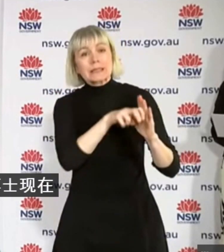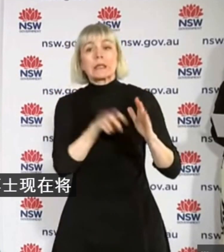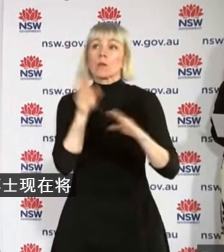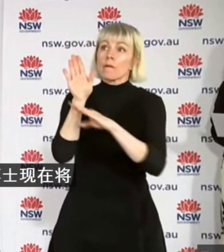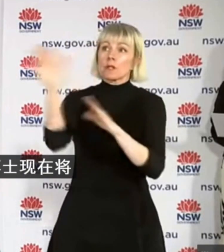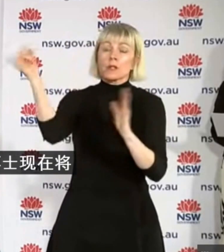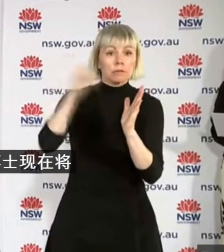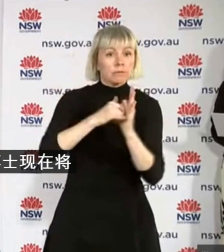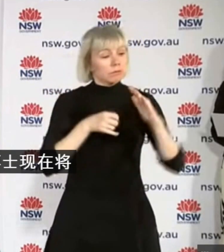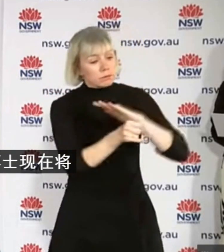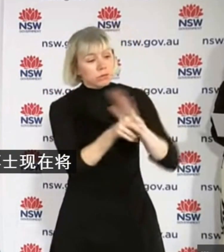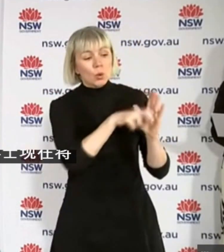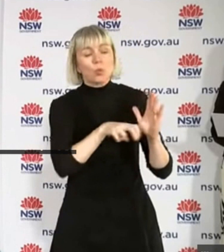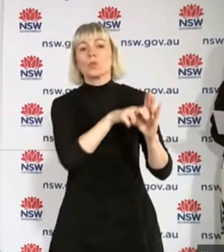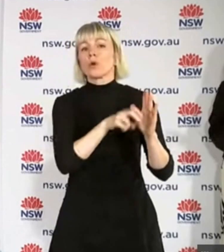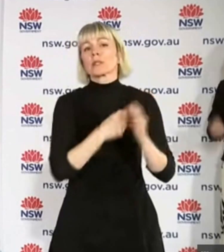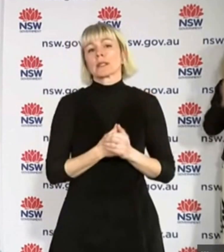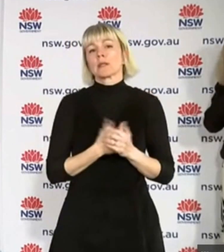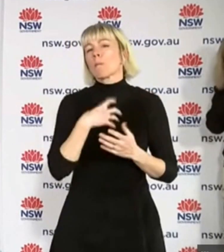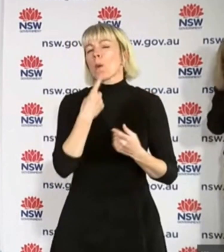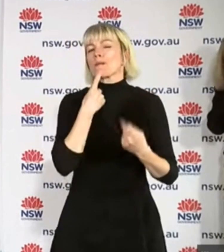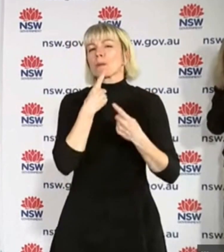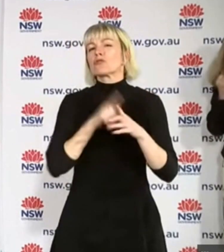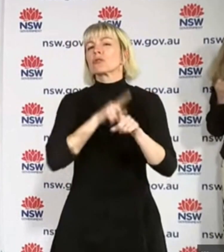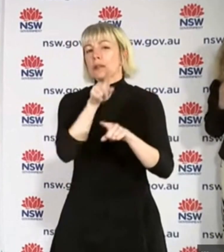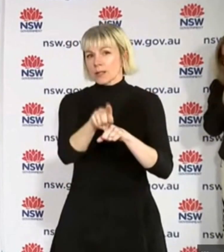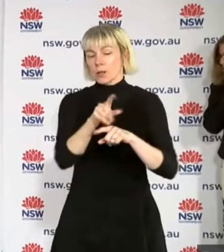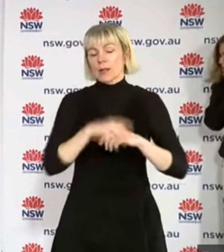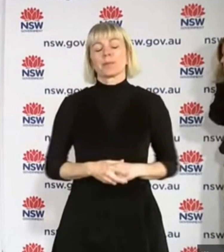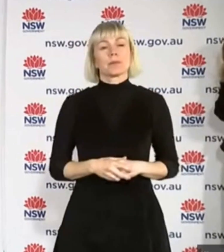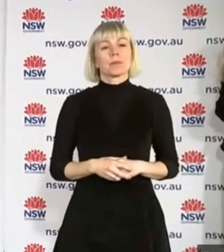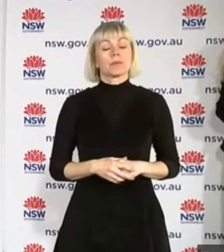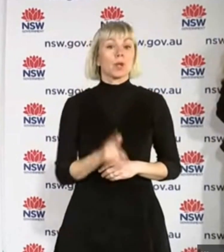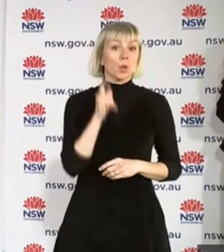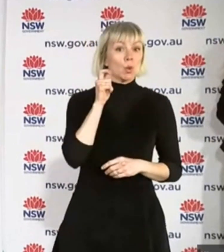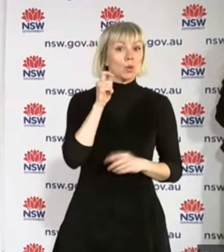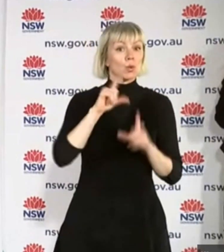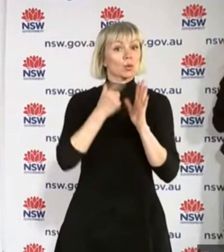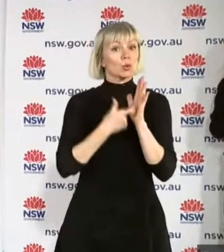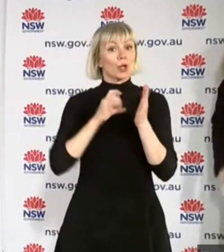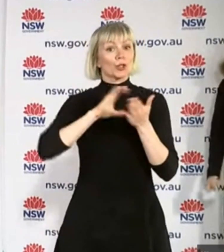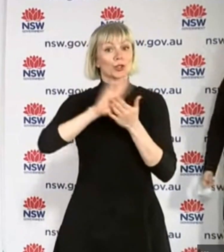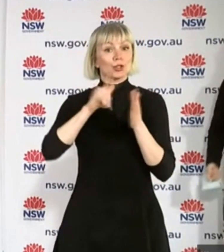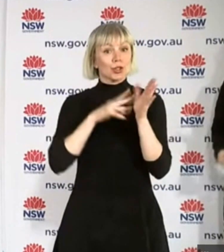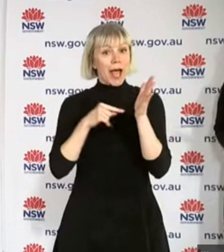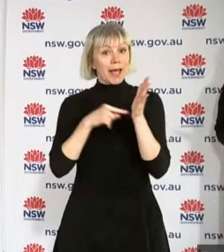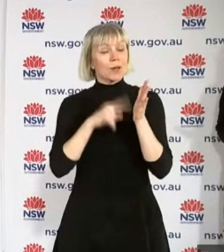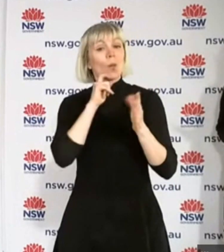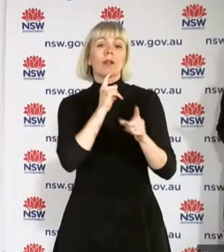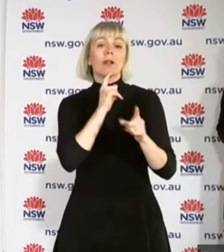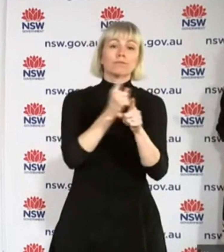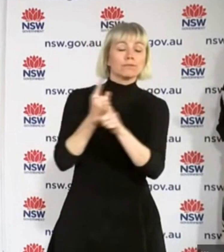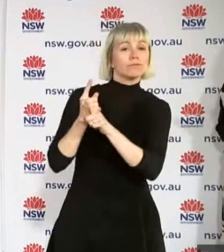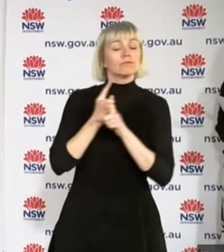Dr Chant will now give the health update. The Deputy Premier will talk in more detail around the aspects of the roadmap, including